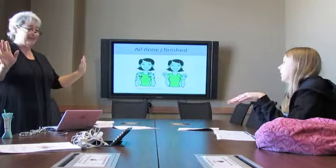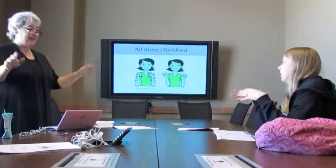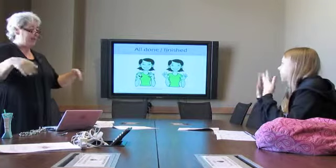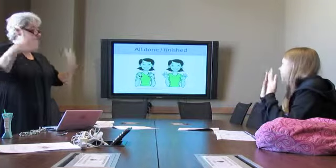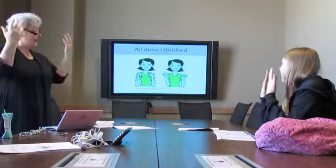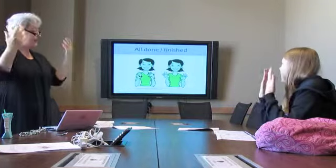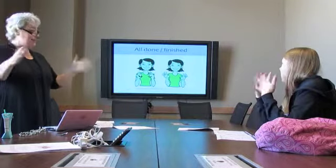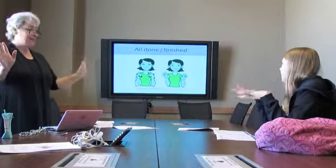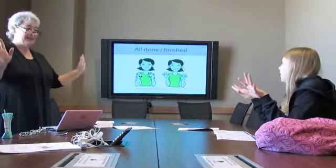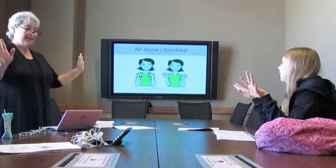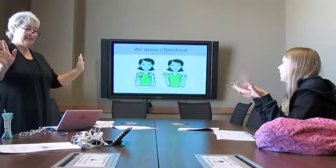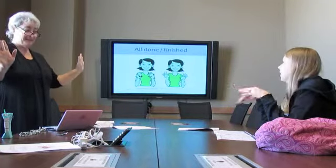I'm finished.